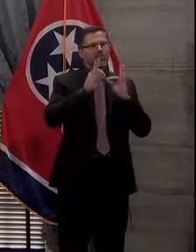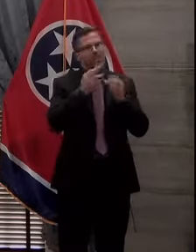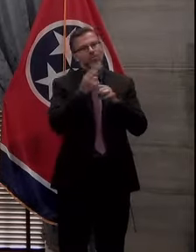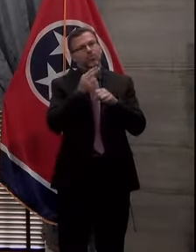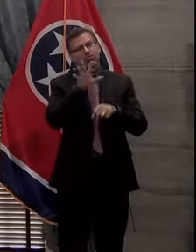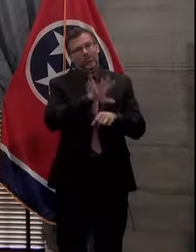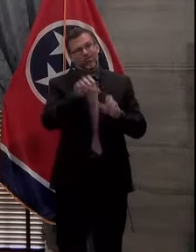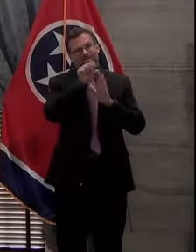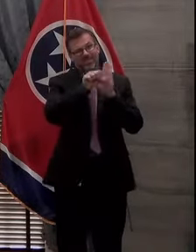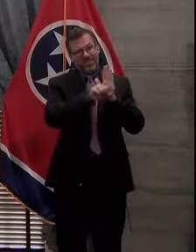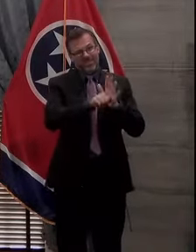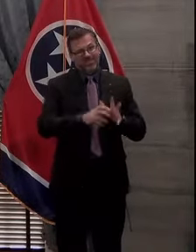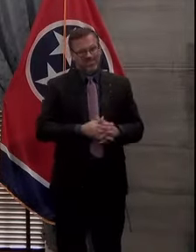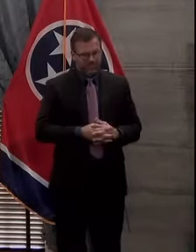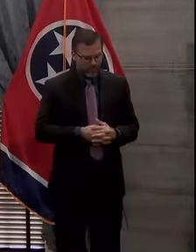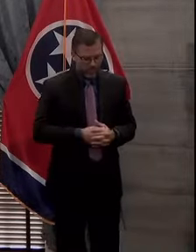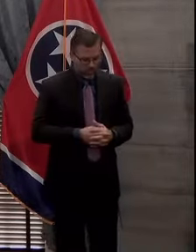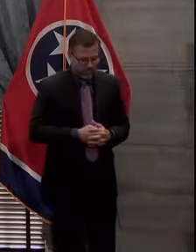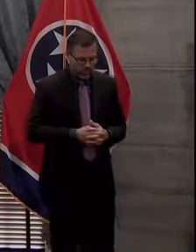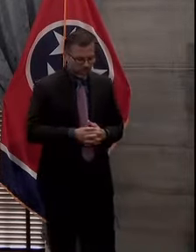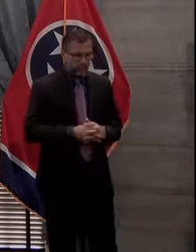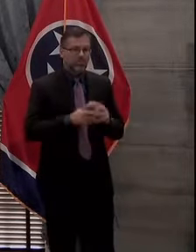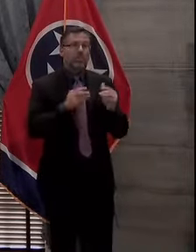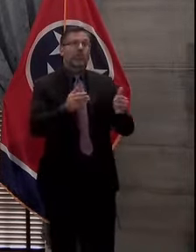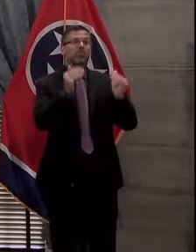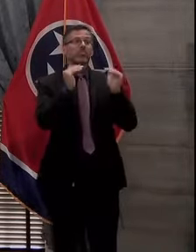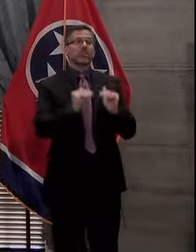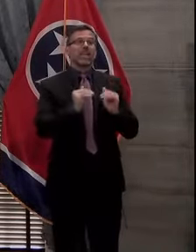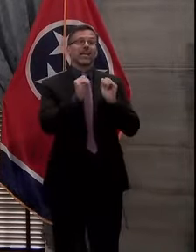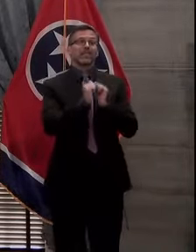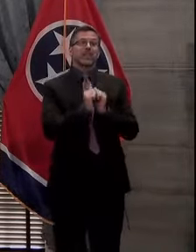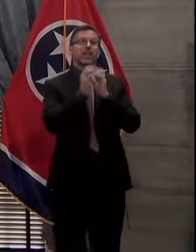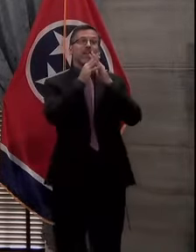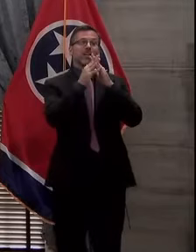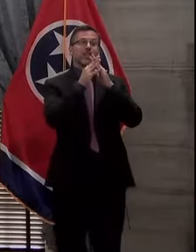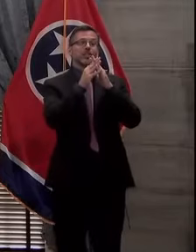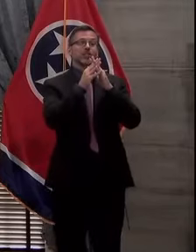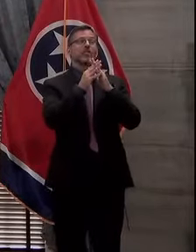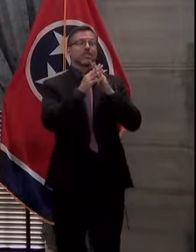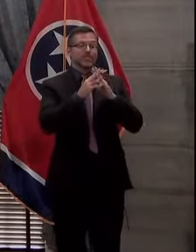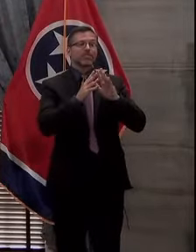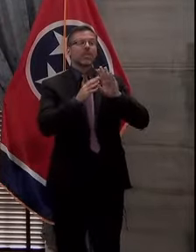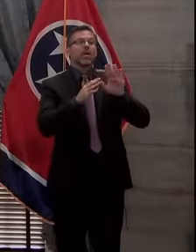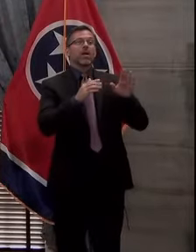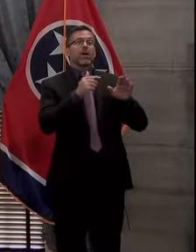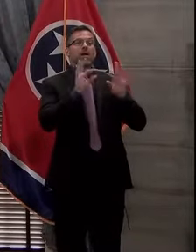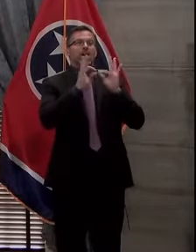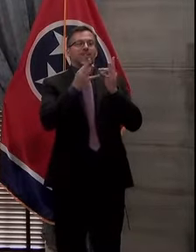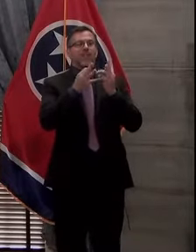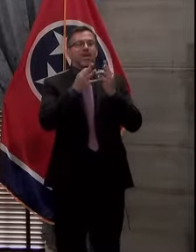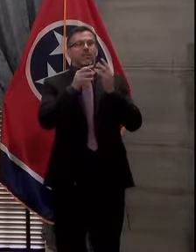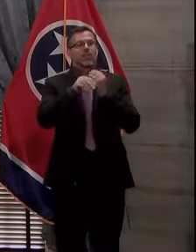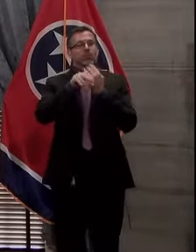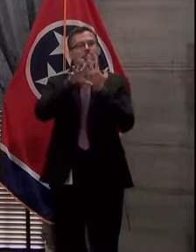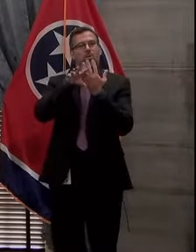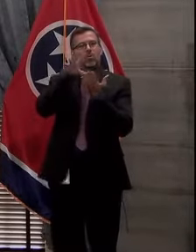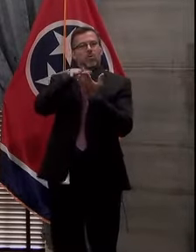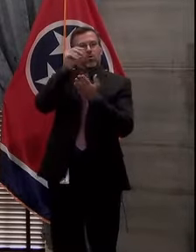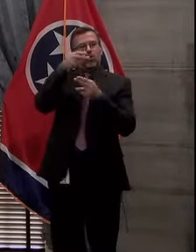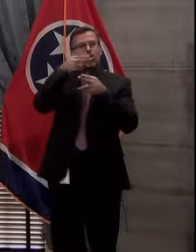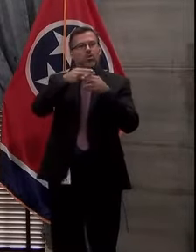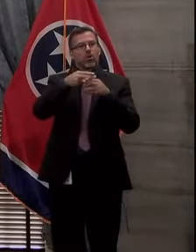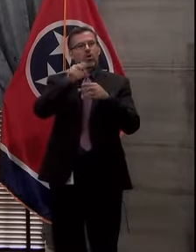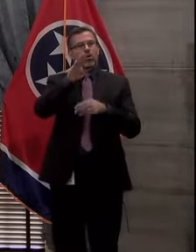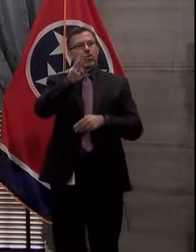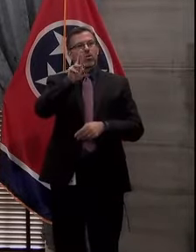state. The next site that we are launching today in partnership with Best for All Central is a family remote learning site. It's called Bridging